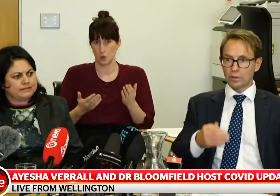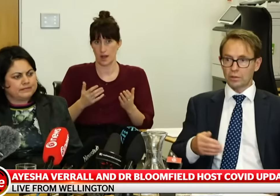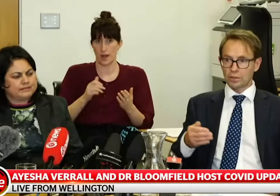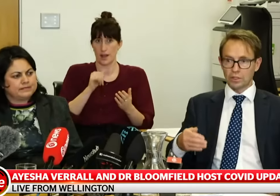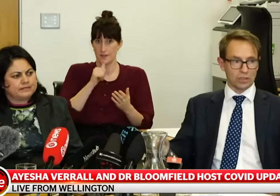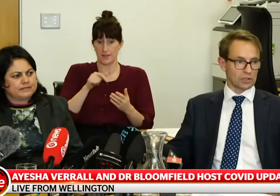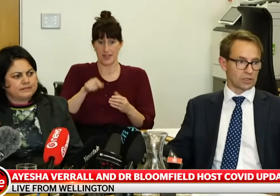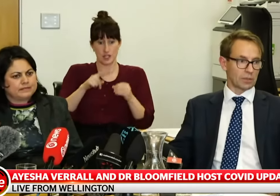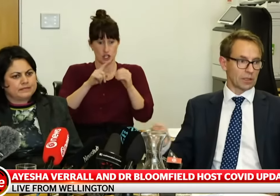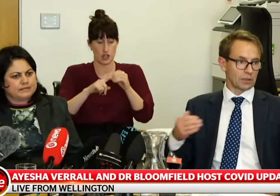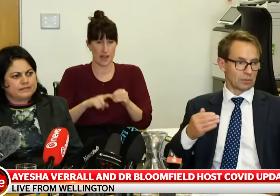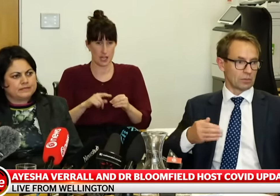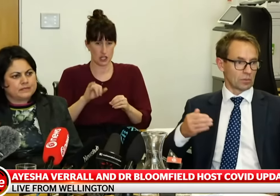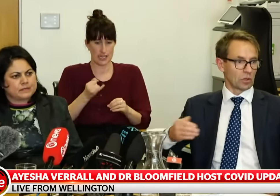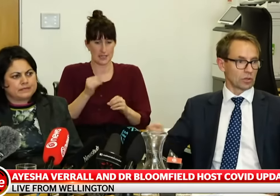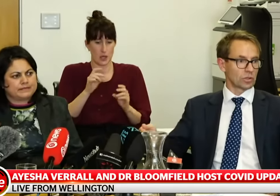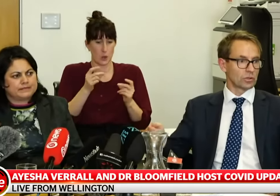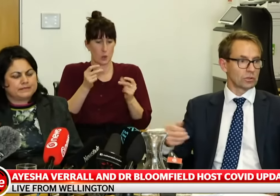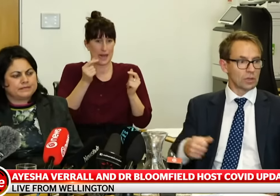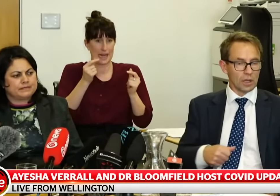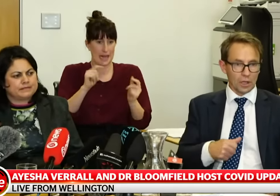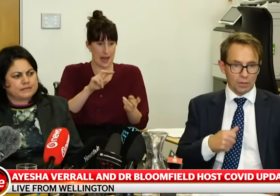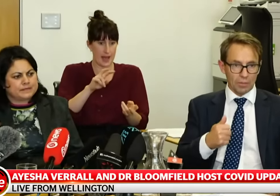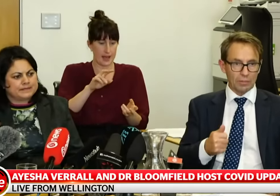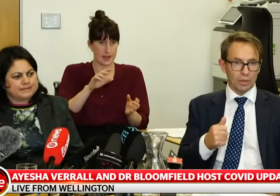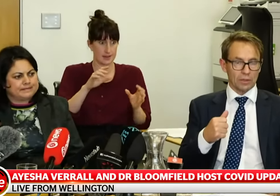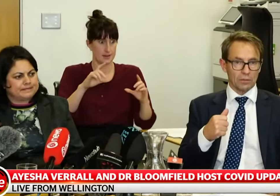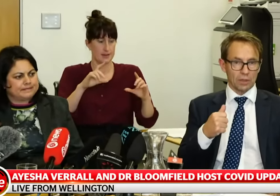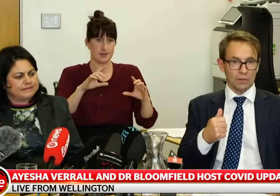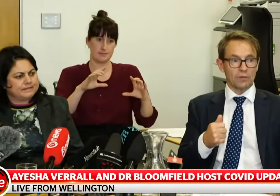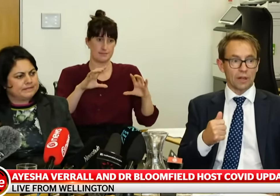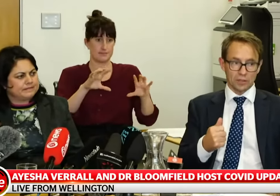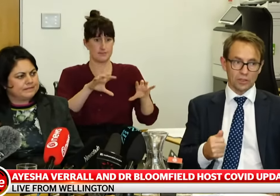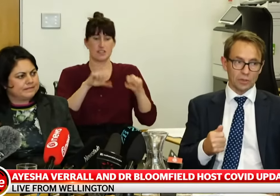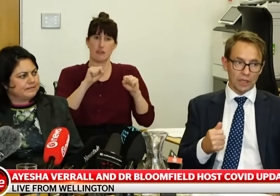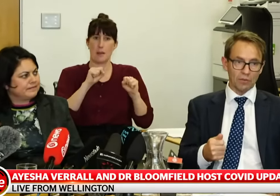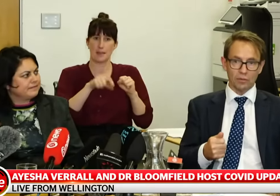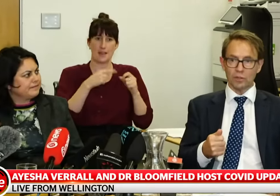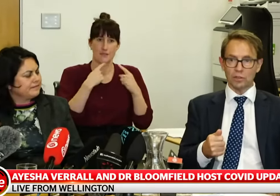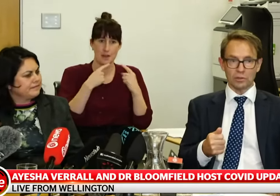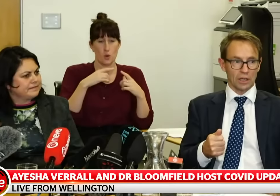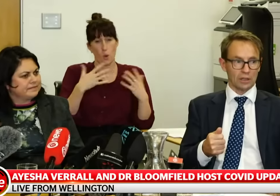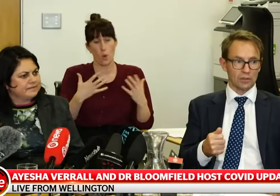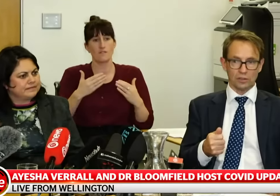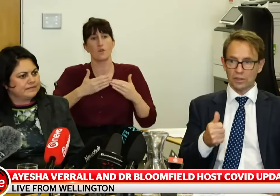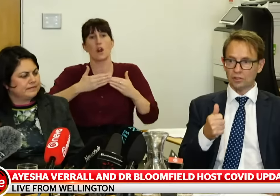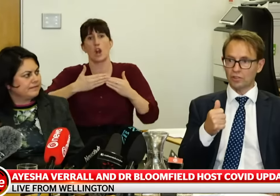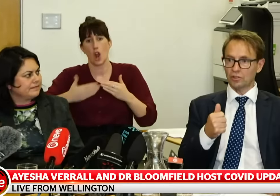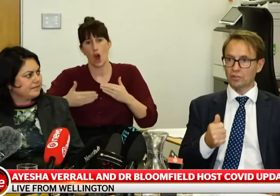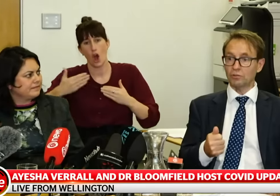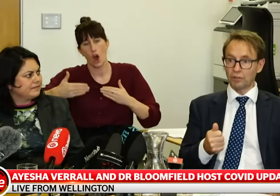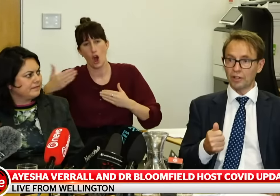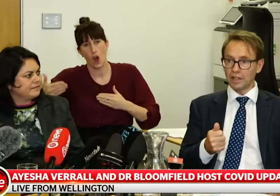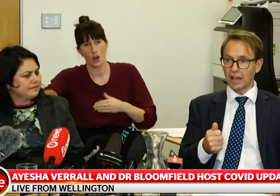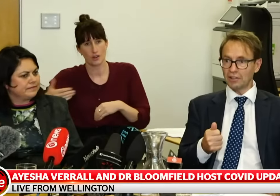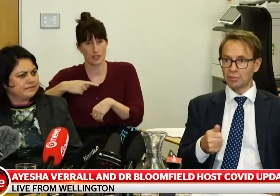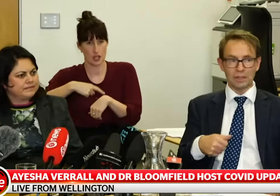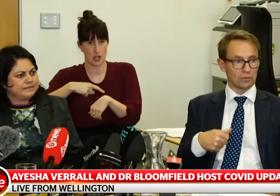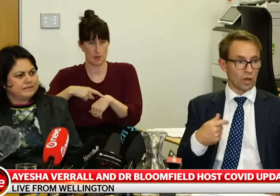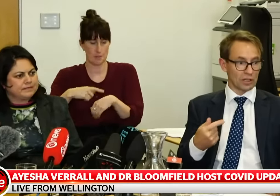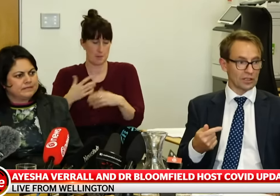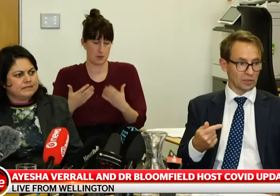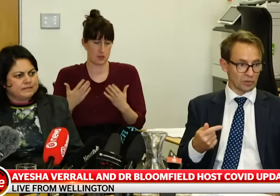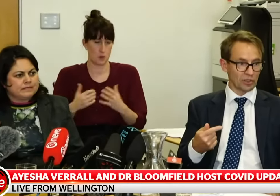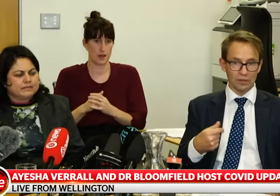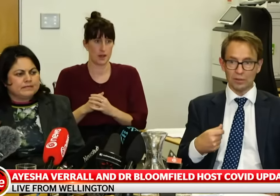or whether their intention is to be more longitudinal. Remembering that one of the advantages we have over the UK is that testing is still free and